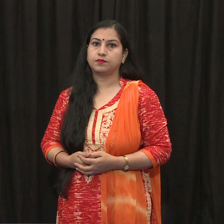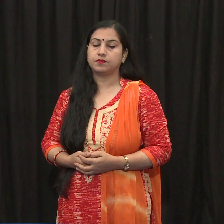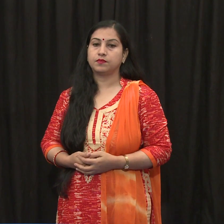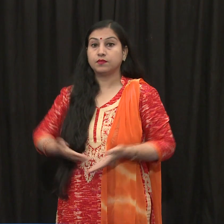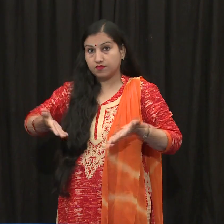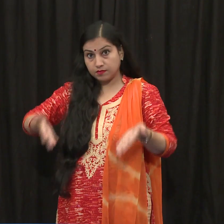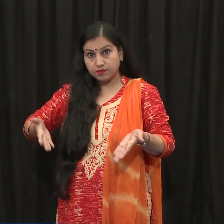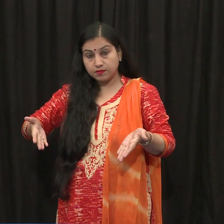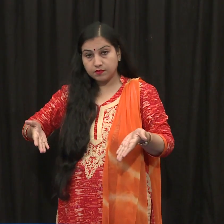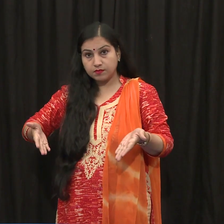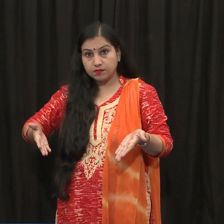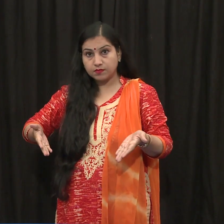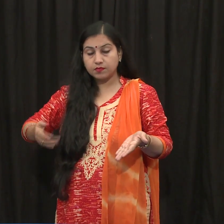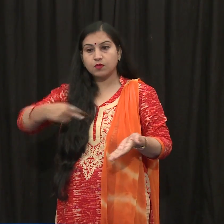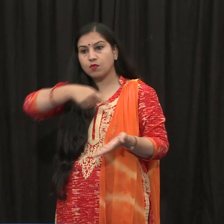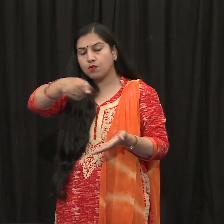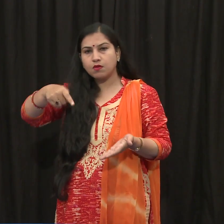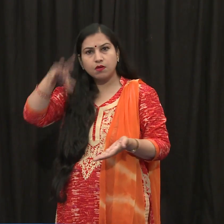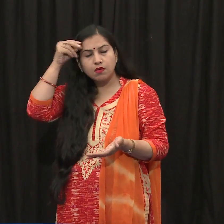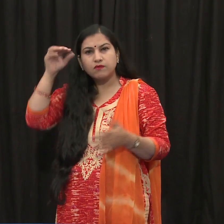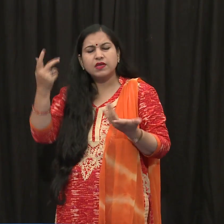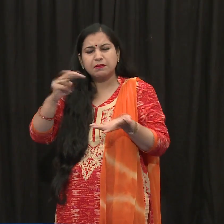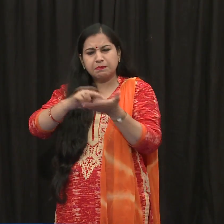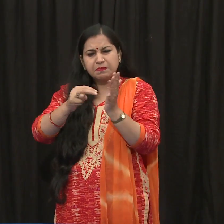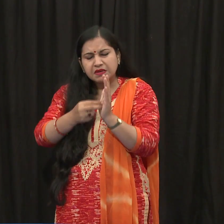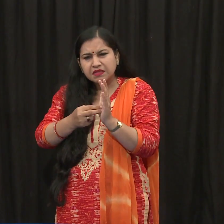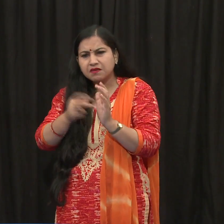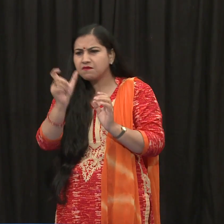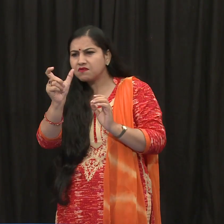Today, we shall learn the meaning of Constitution.